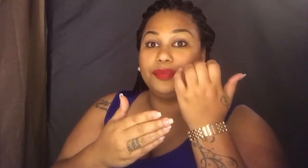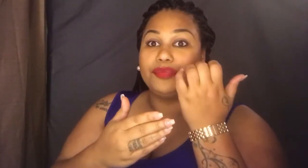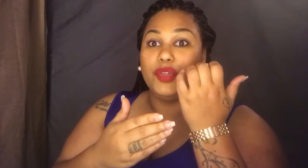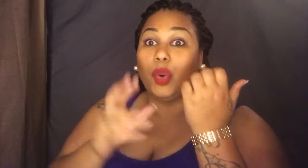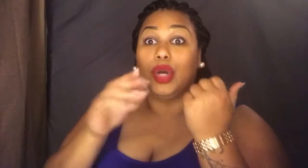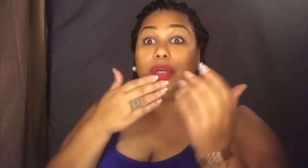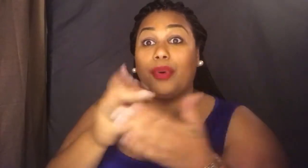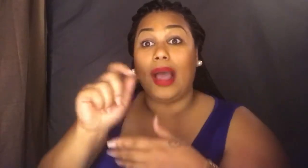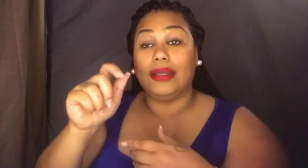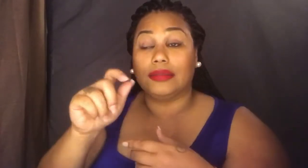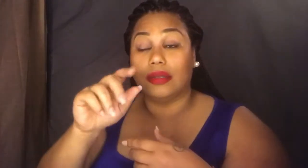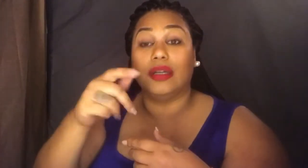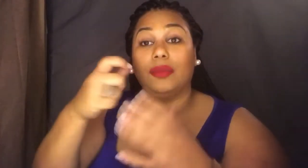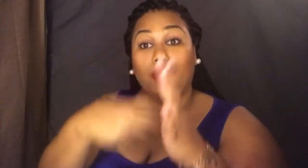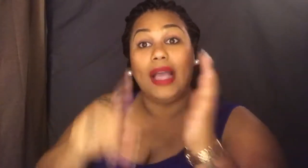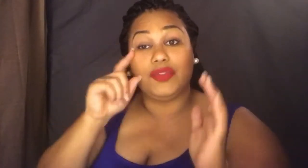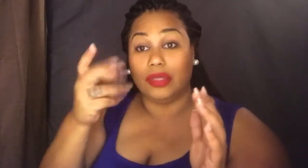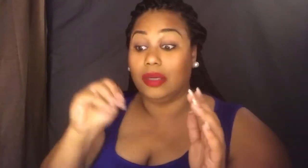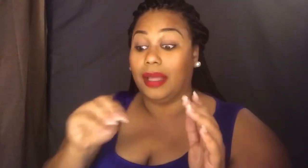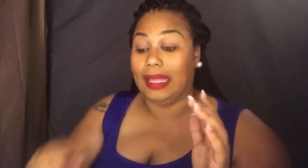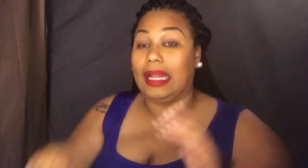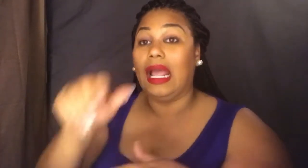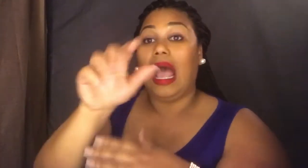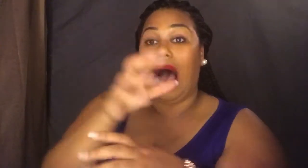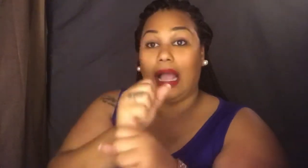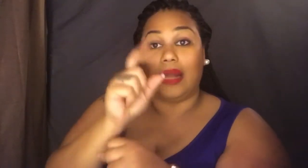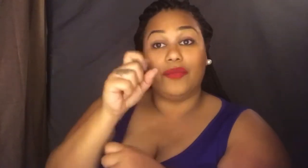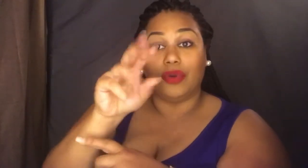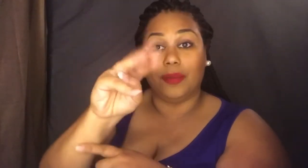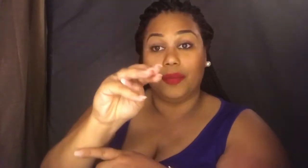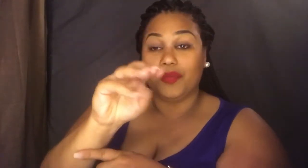you know, a good price for them. And I got them from